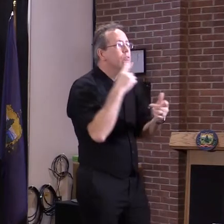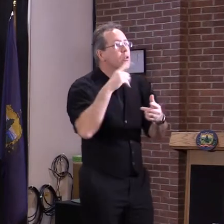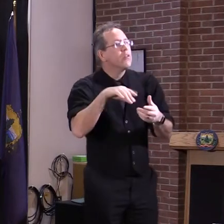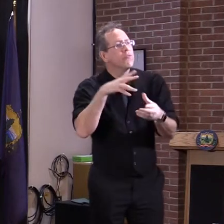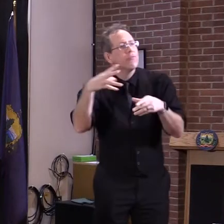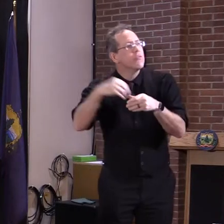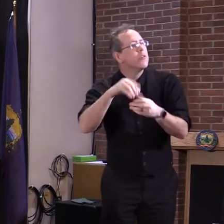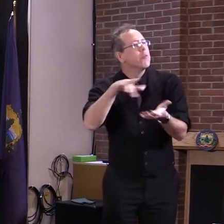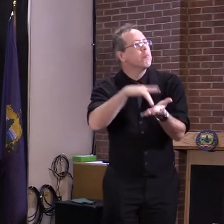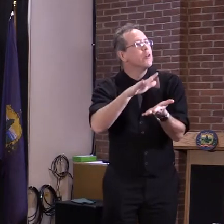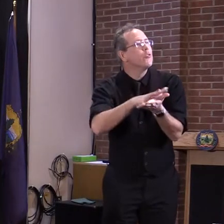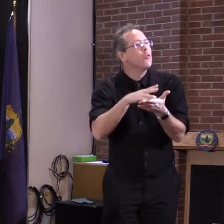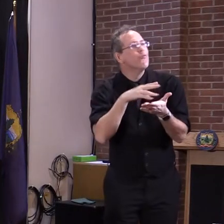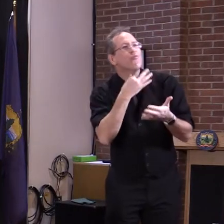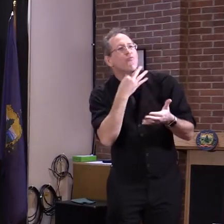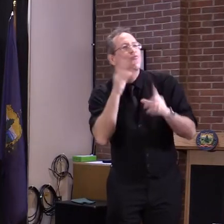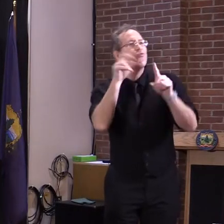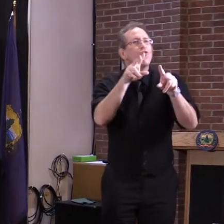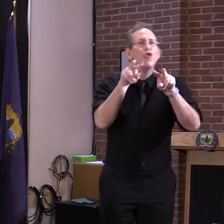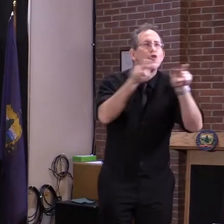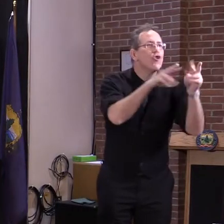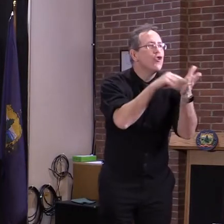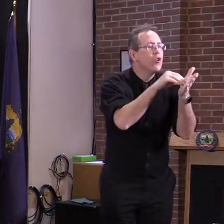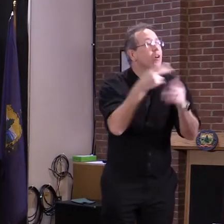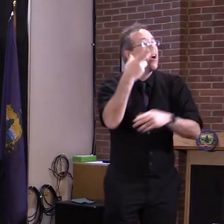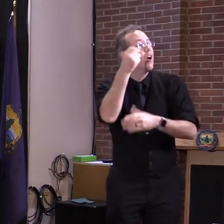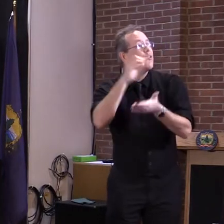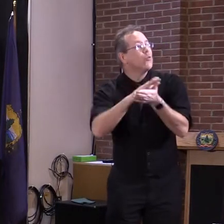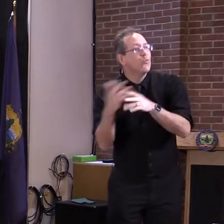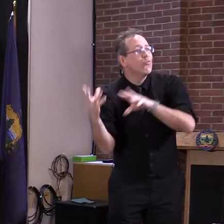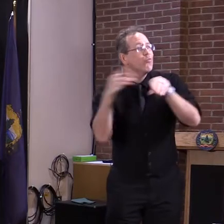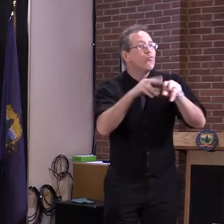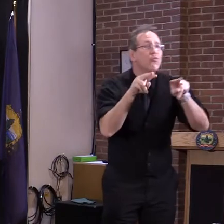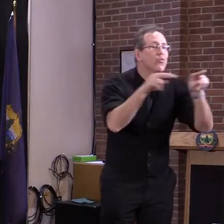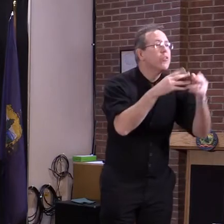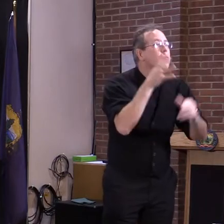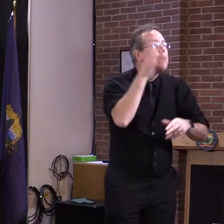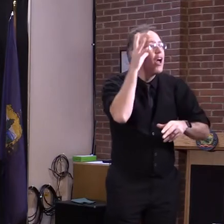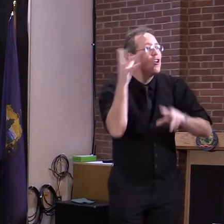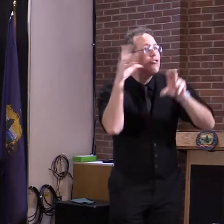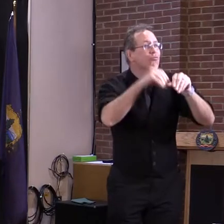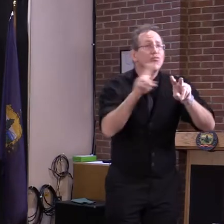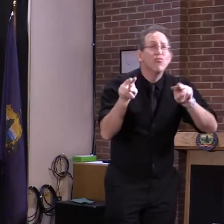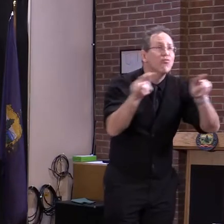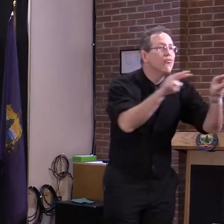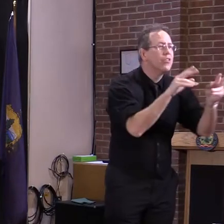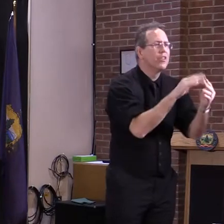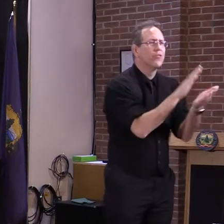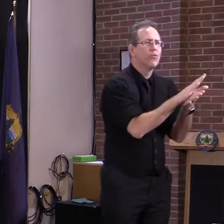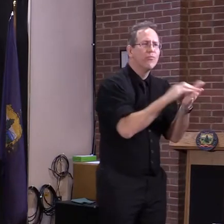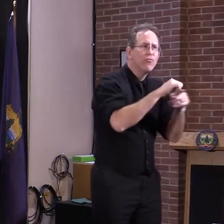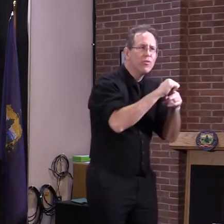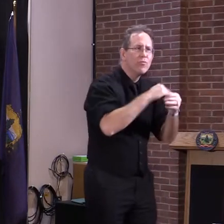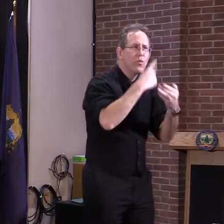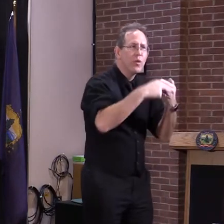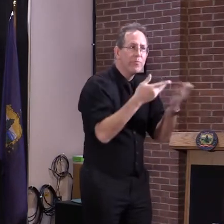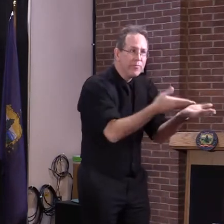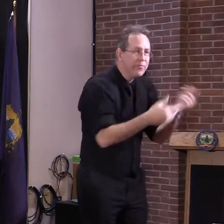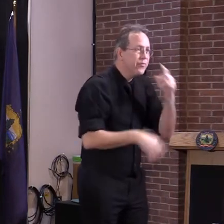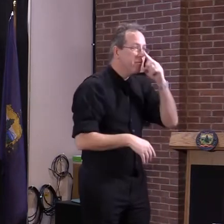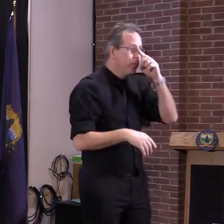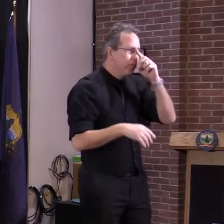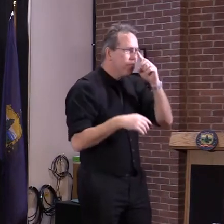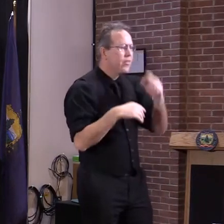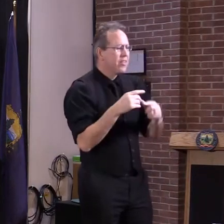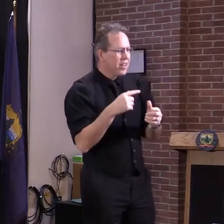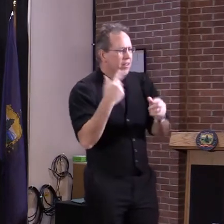school students, and those in high school themselves. Additionally, with a projected $90 million surplus in the education